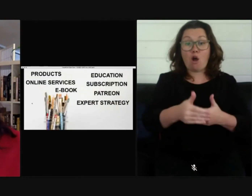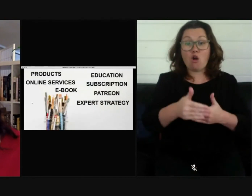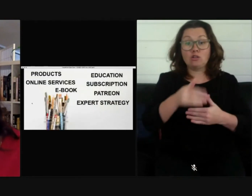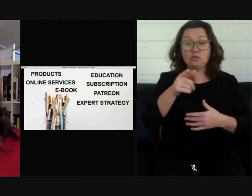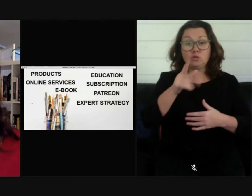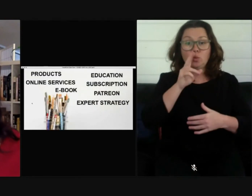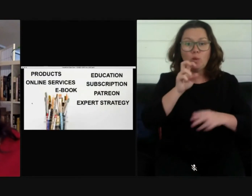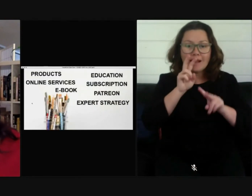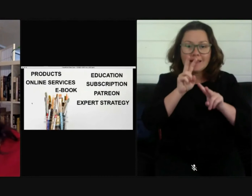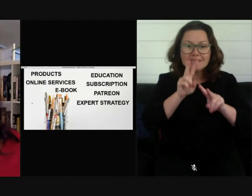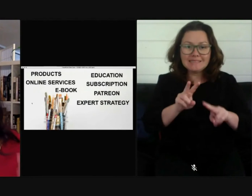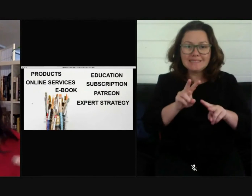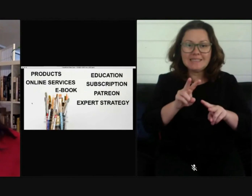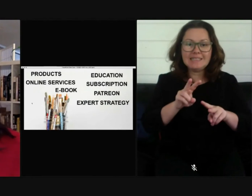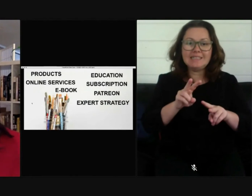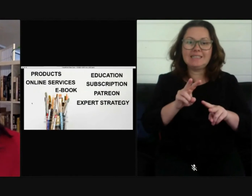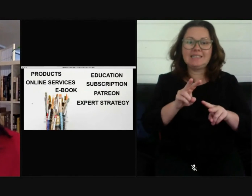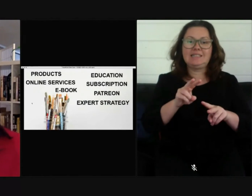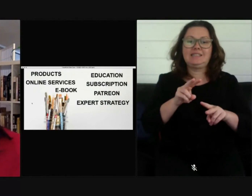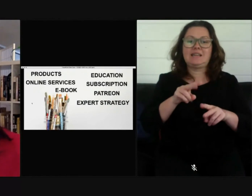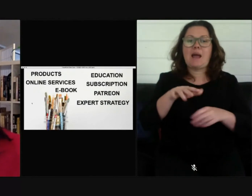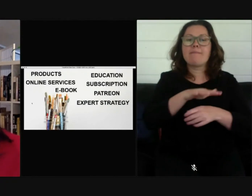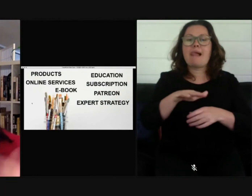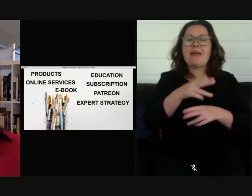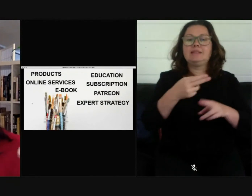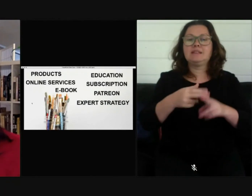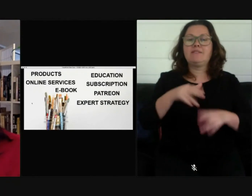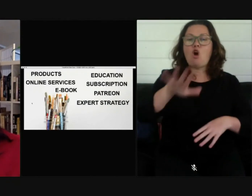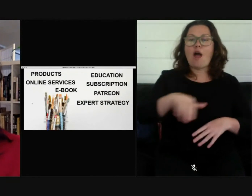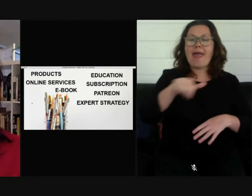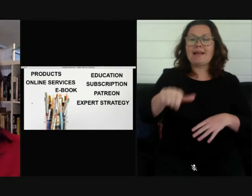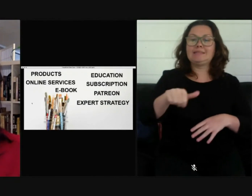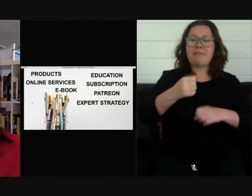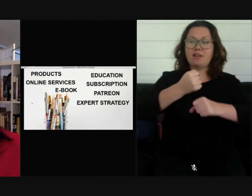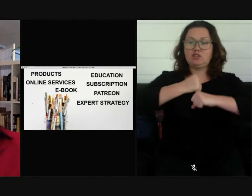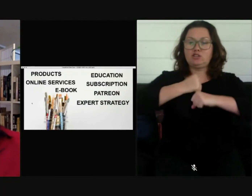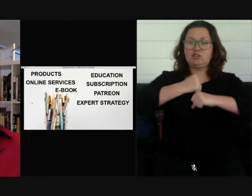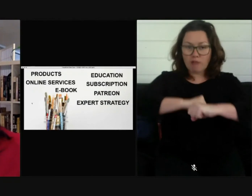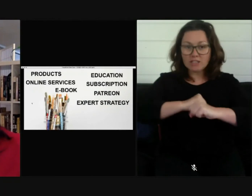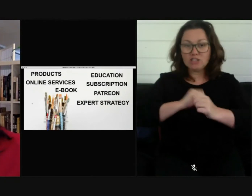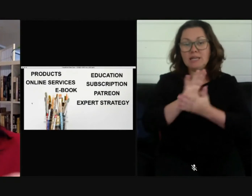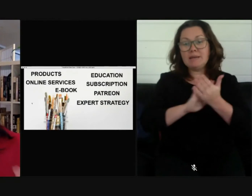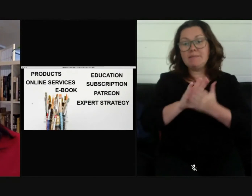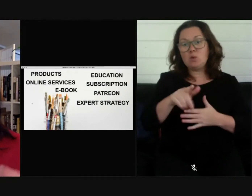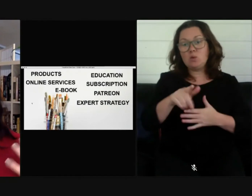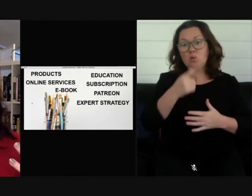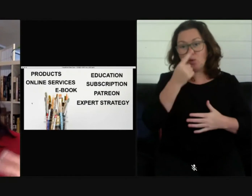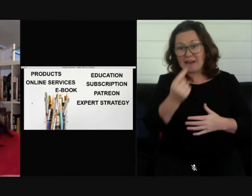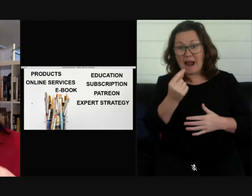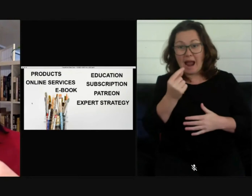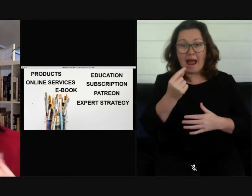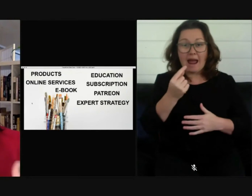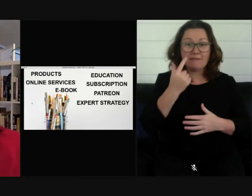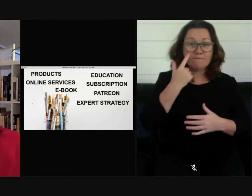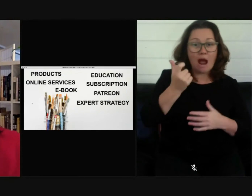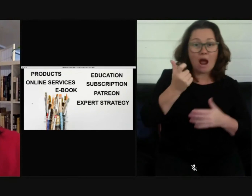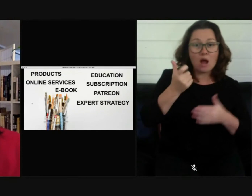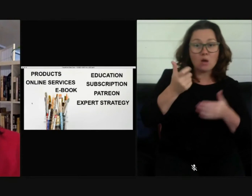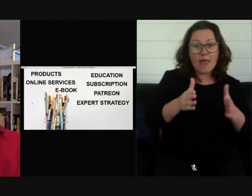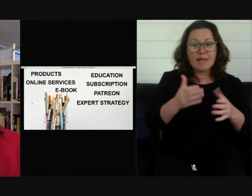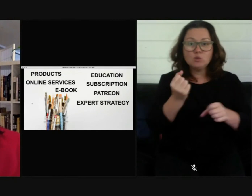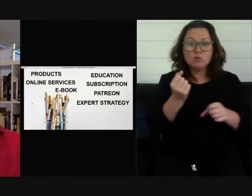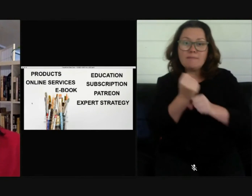which is another way of thinking about how you can make money. And it's about using your expertise